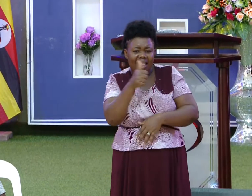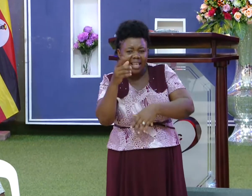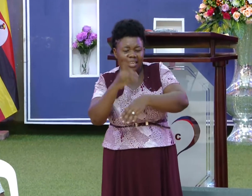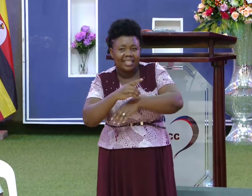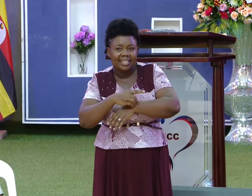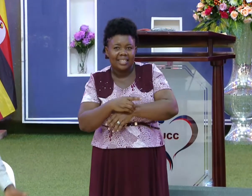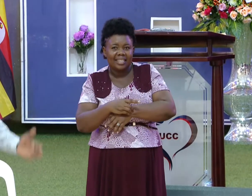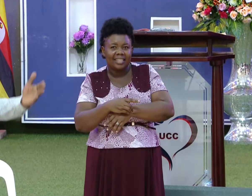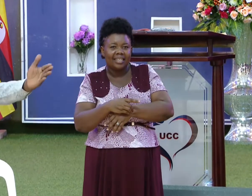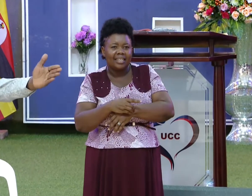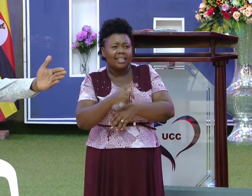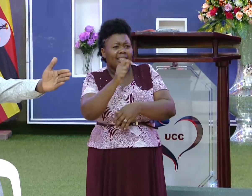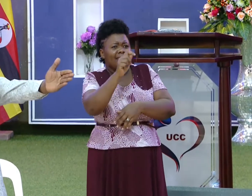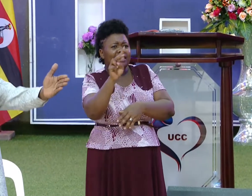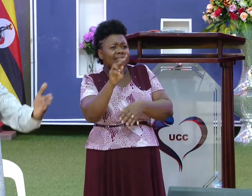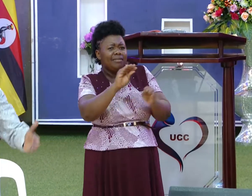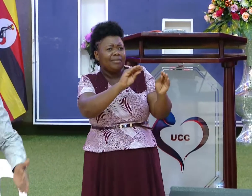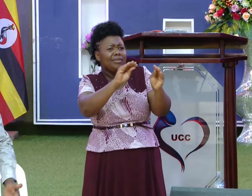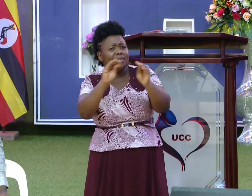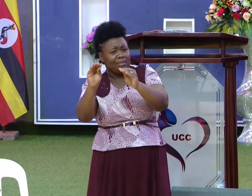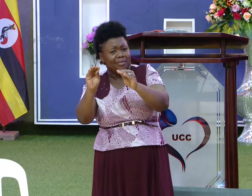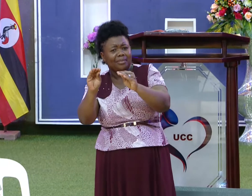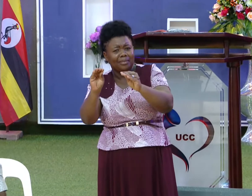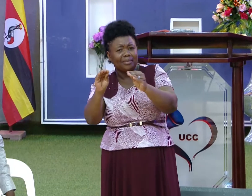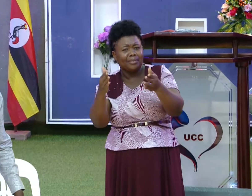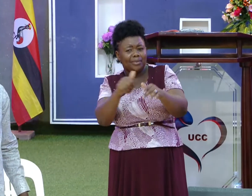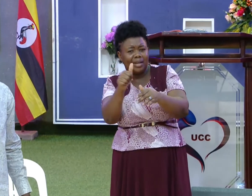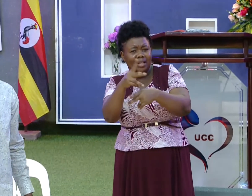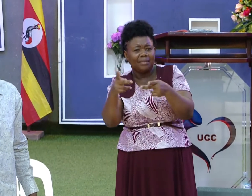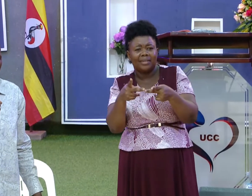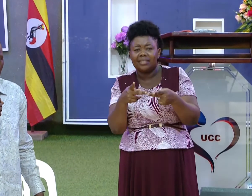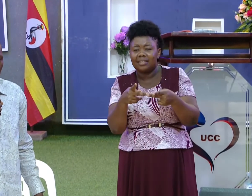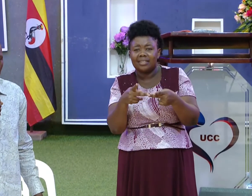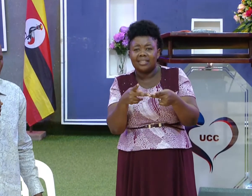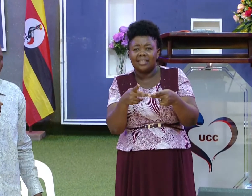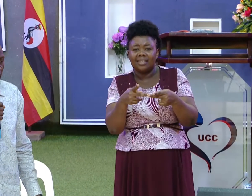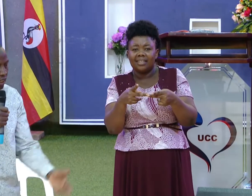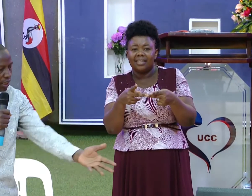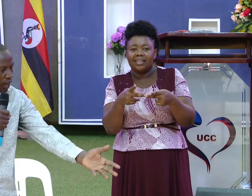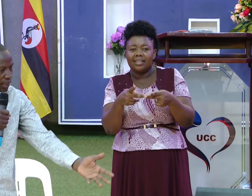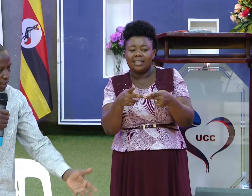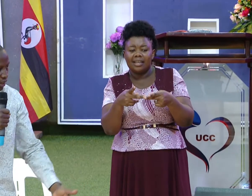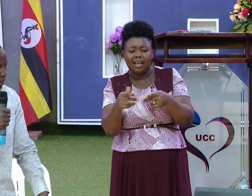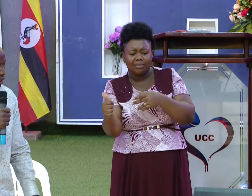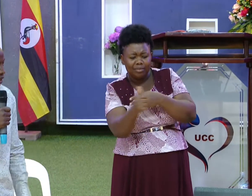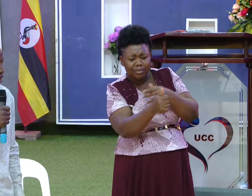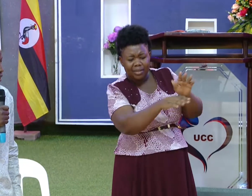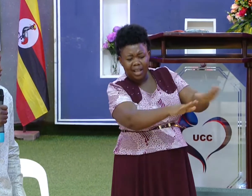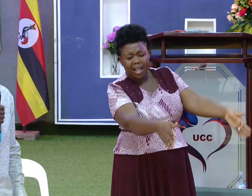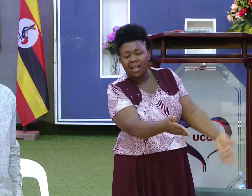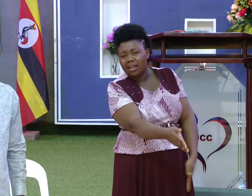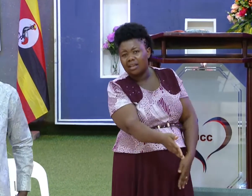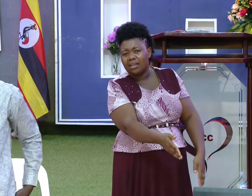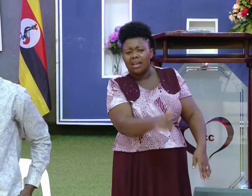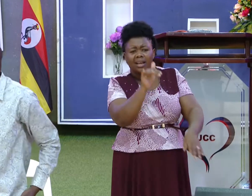following day. She had taken the TV from the dining. She put it